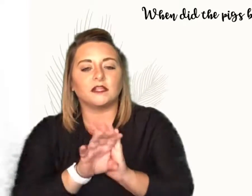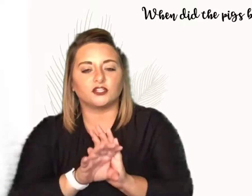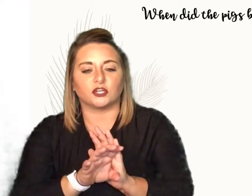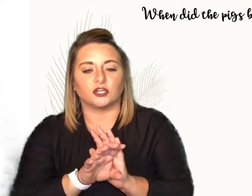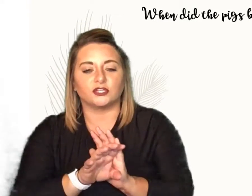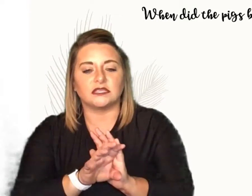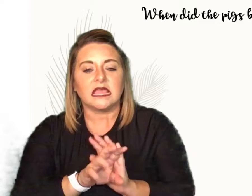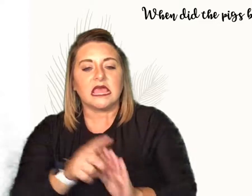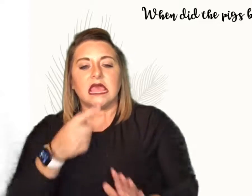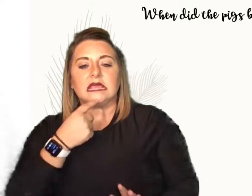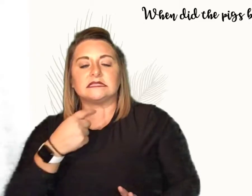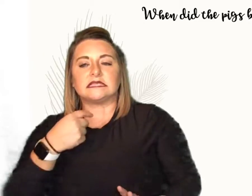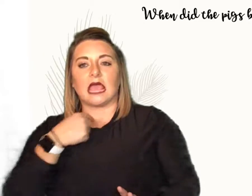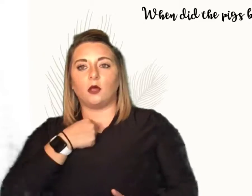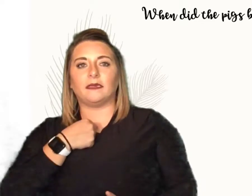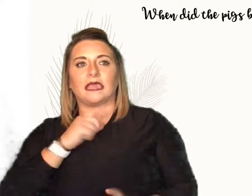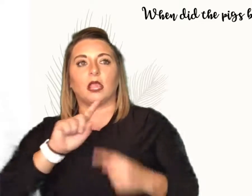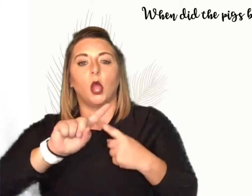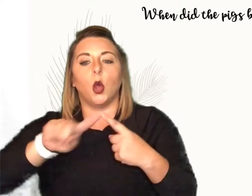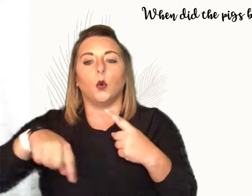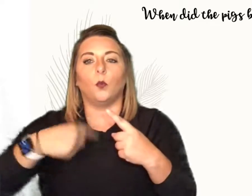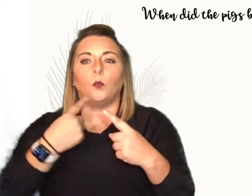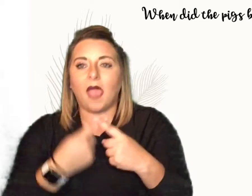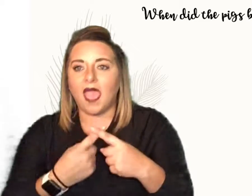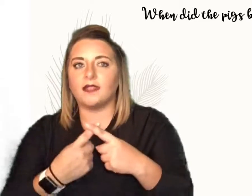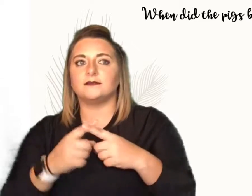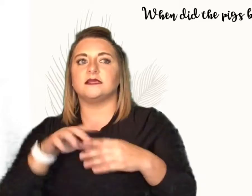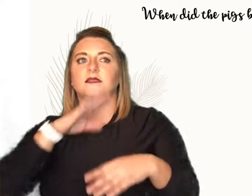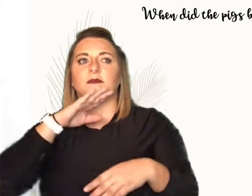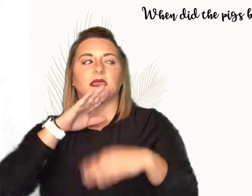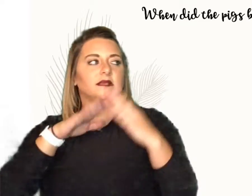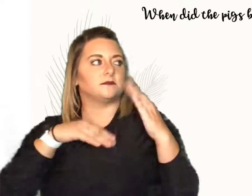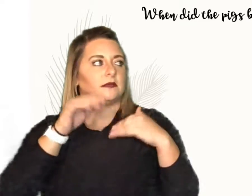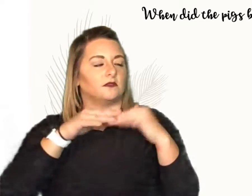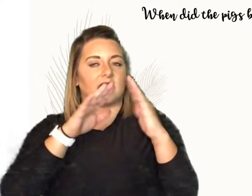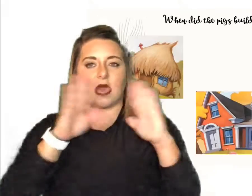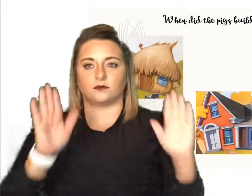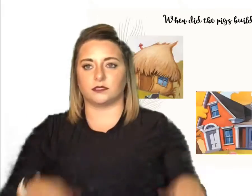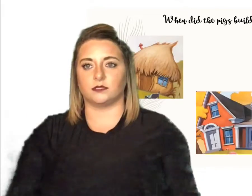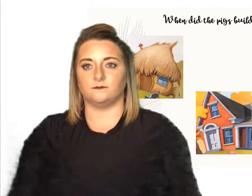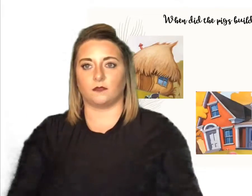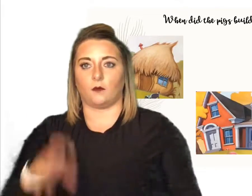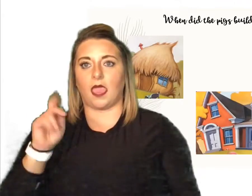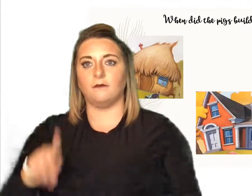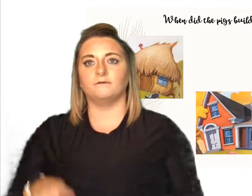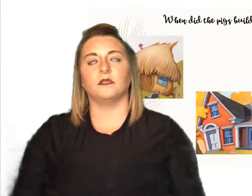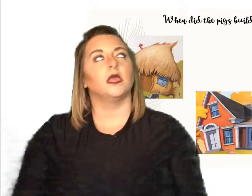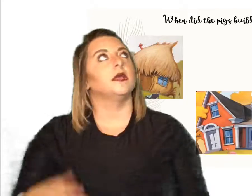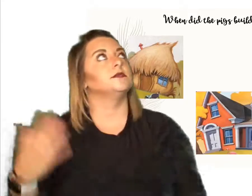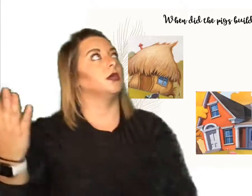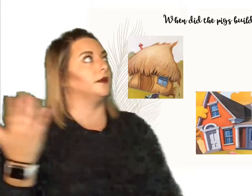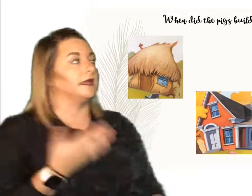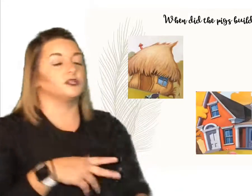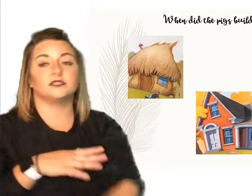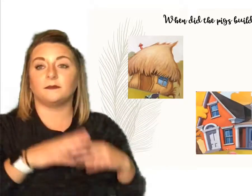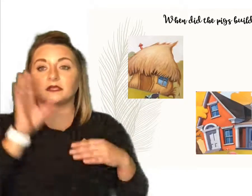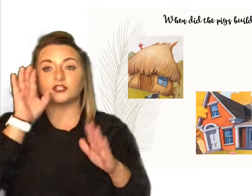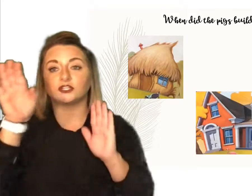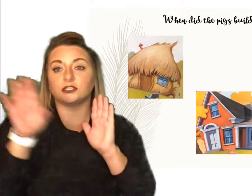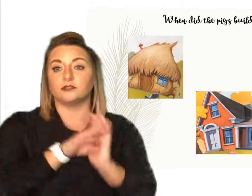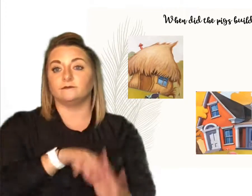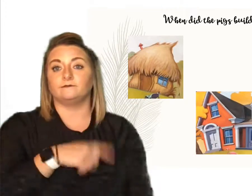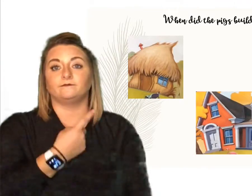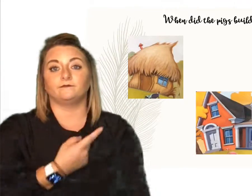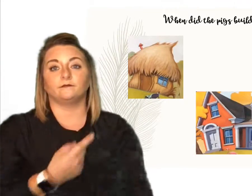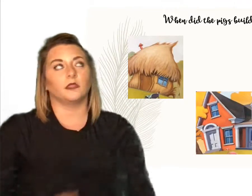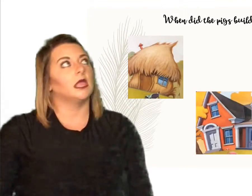the pictures and tell me, when did the pigs build the house? Okay? So here's the